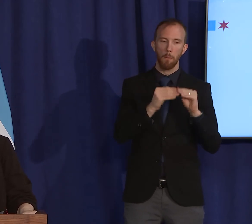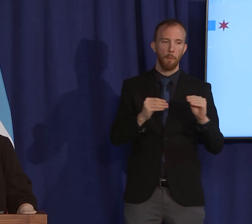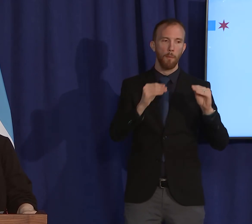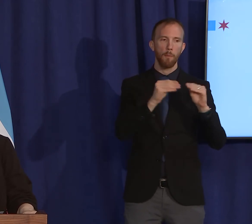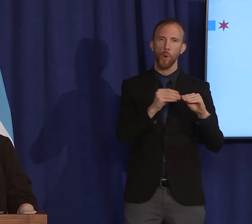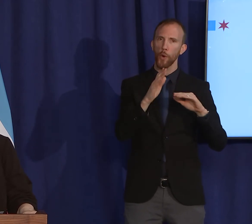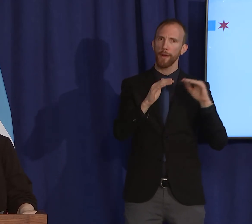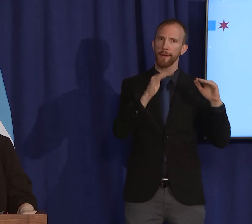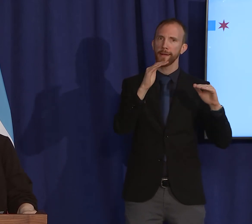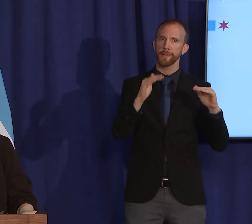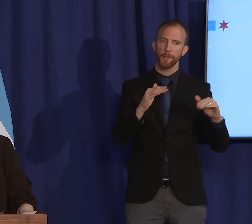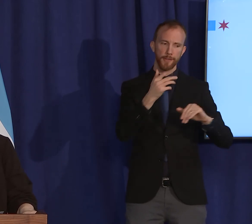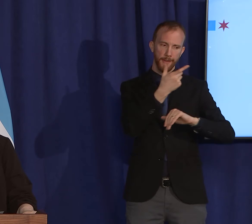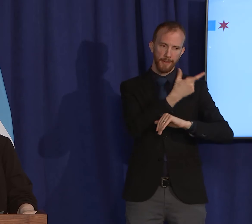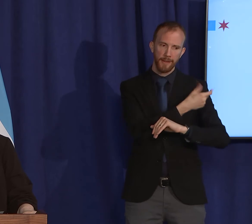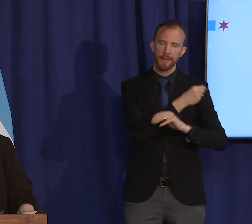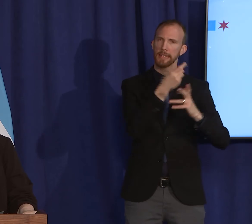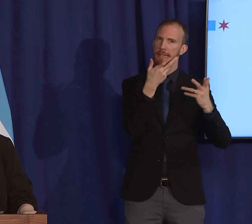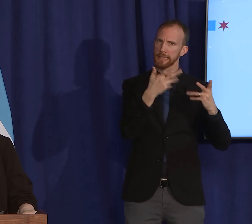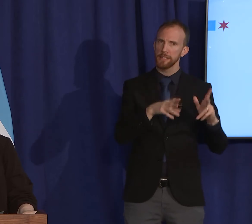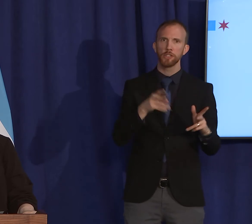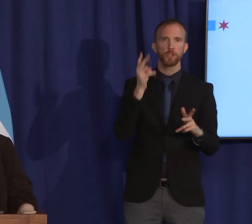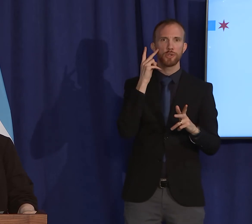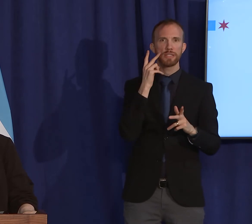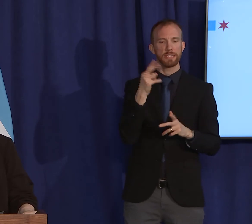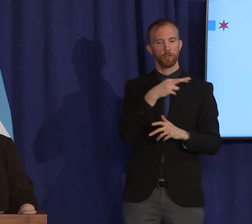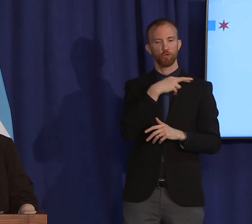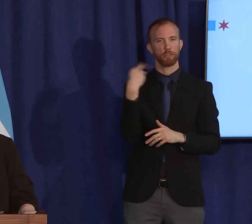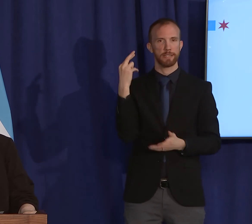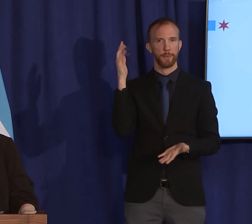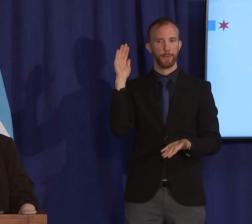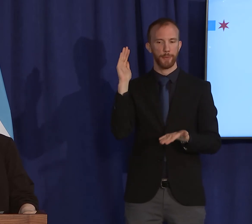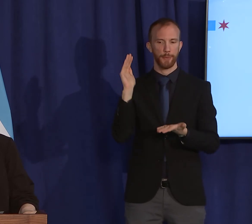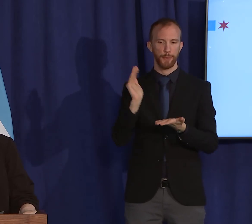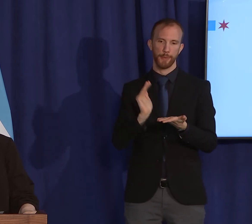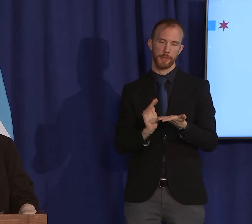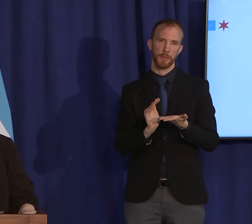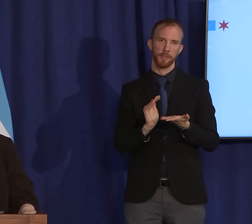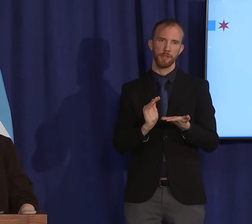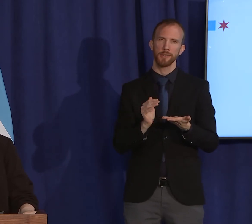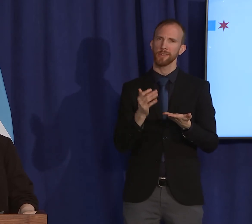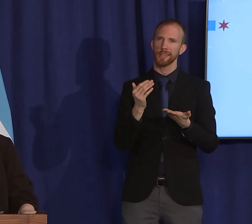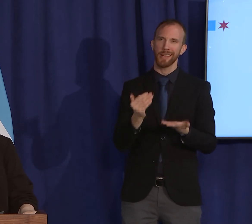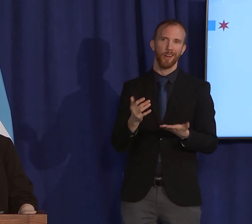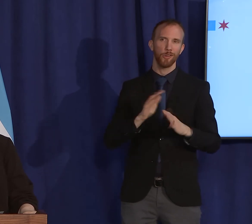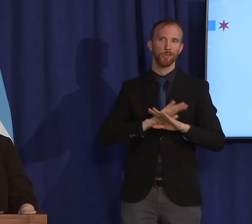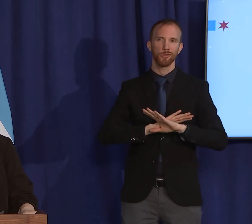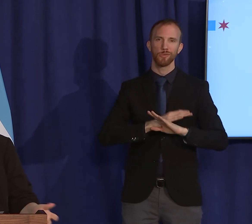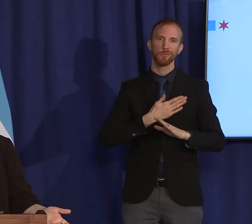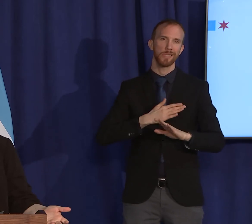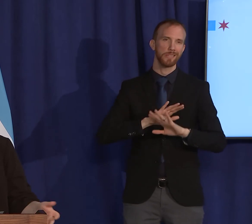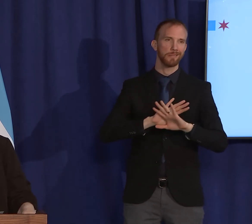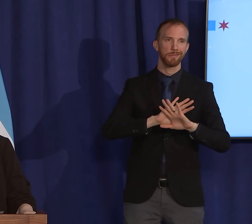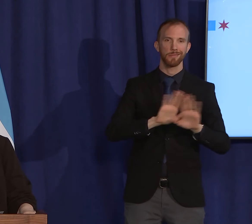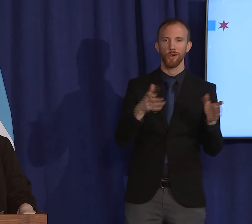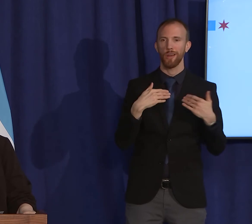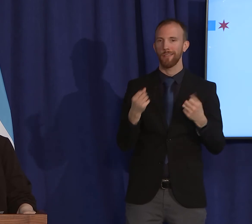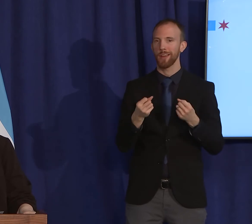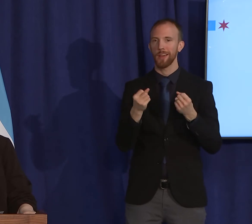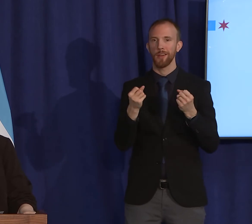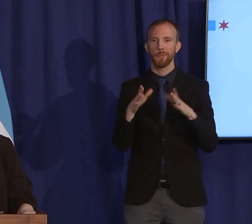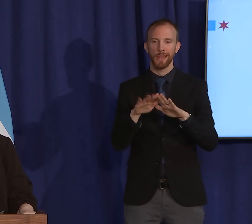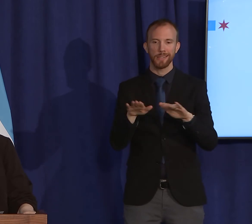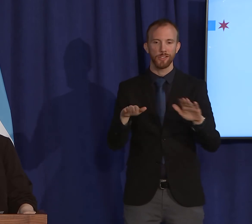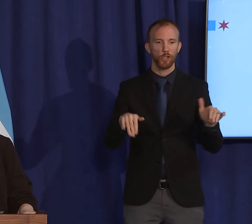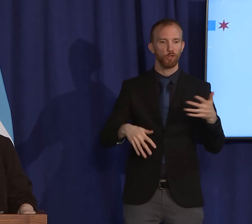And in this in-between space, have kids keep doing this. Please don't have a lot of gatherings with children who can't be